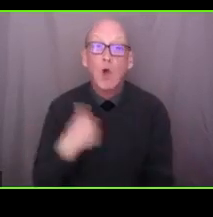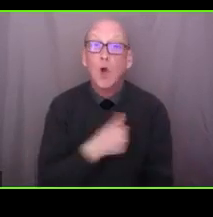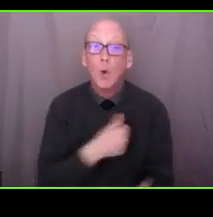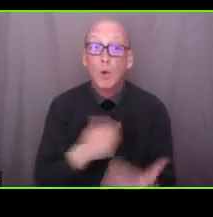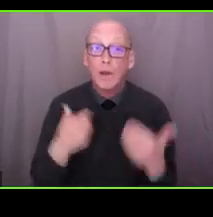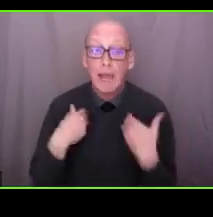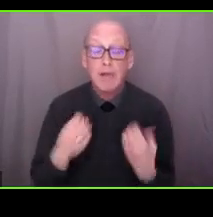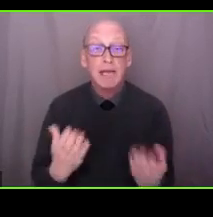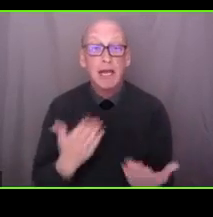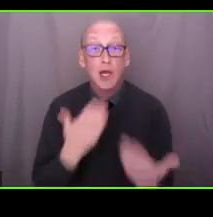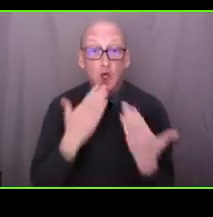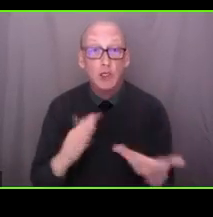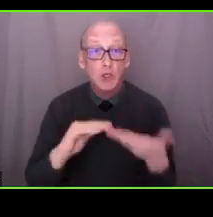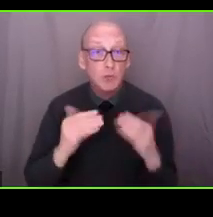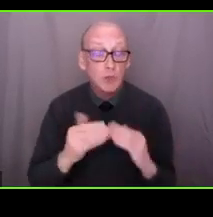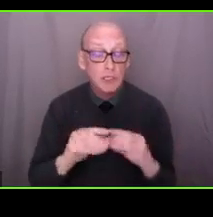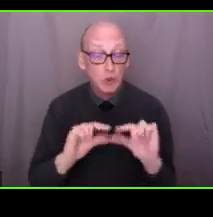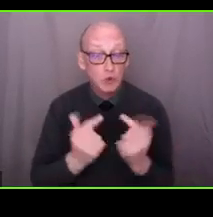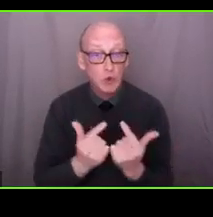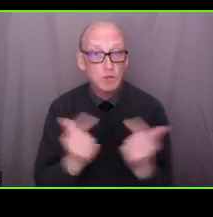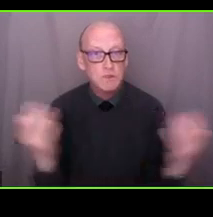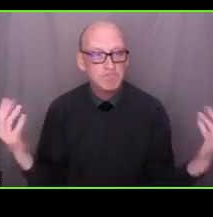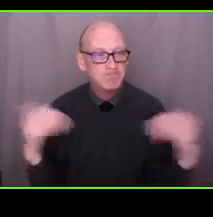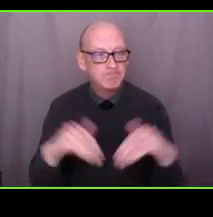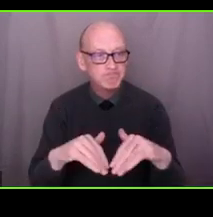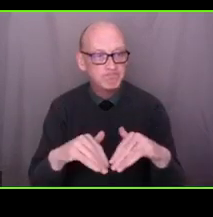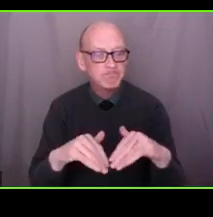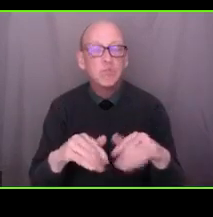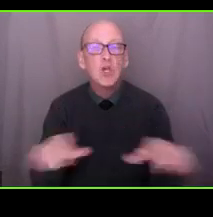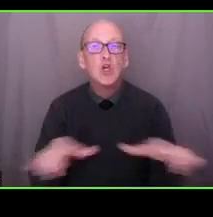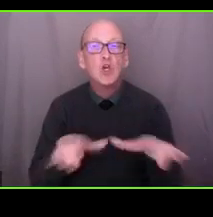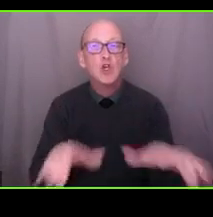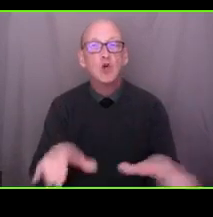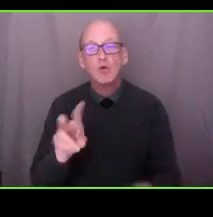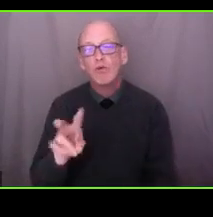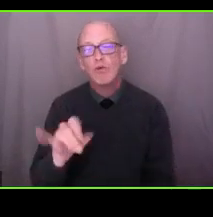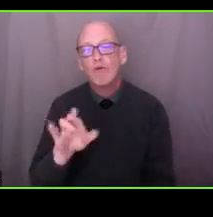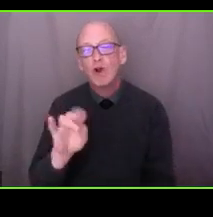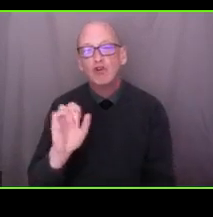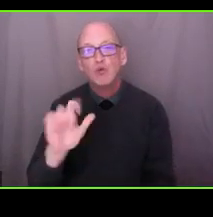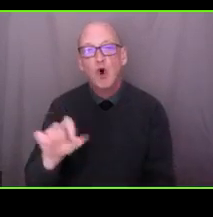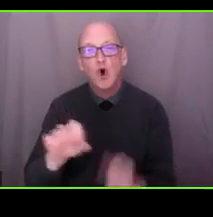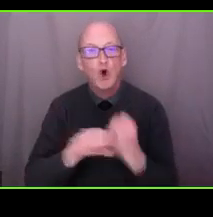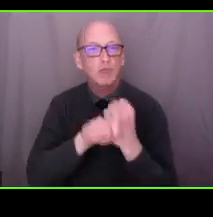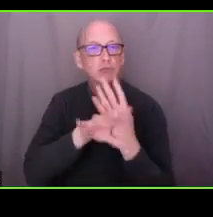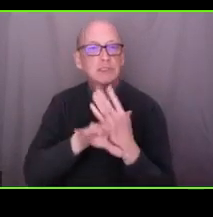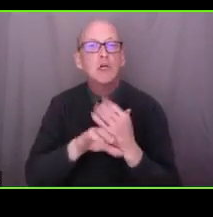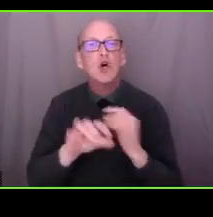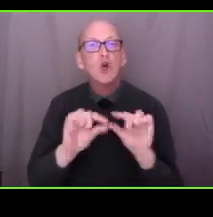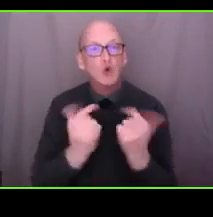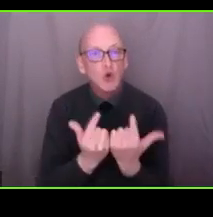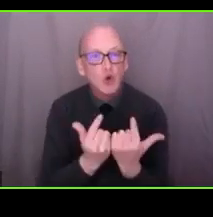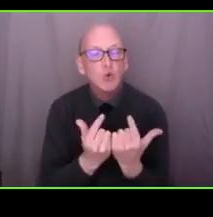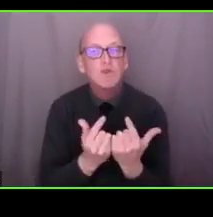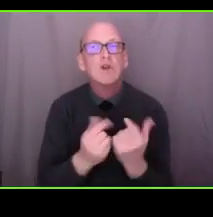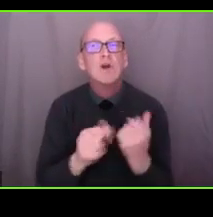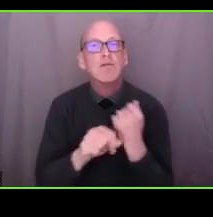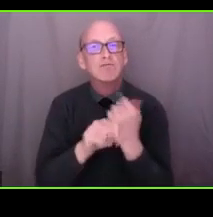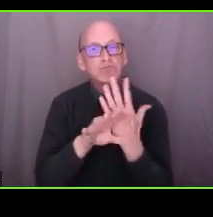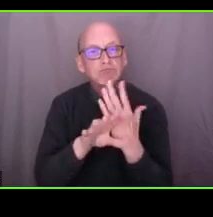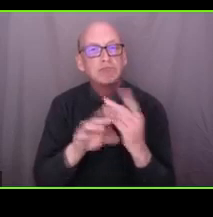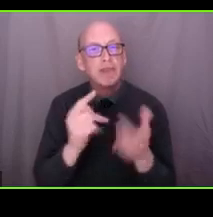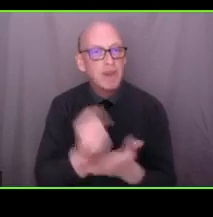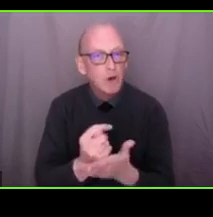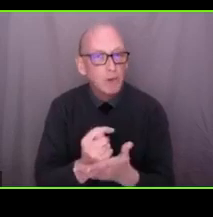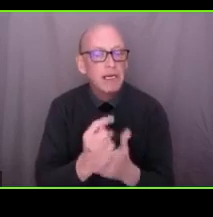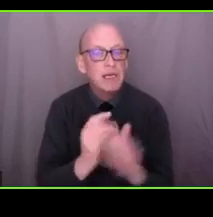good community groups coming together to do virtual groups, to do virtual therapies. Equality Toledo will be sharing that